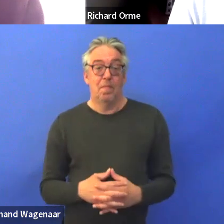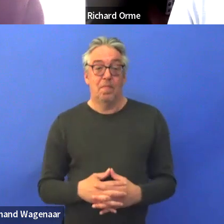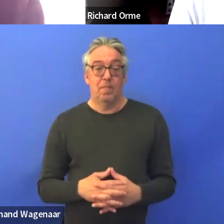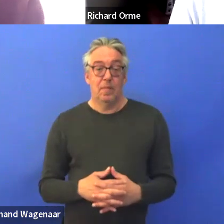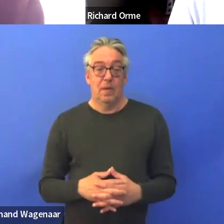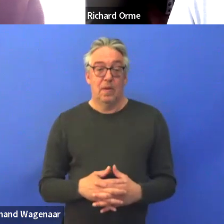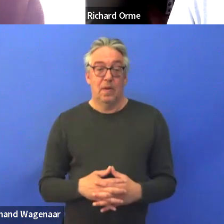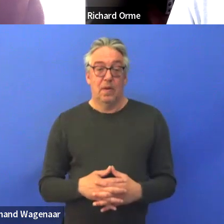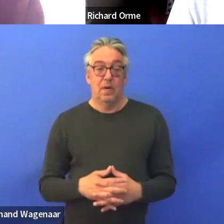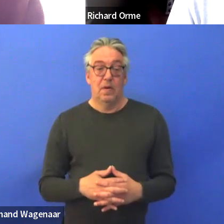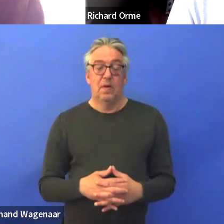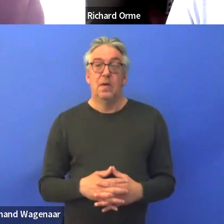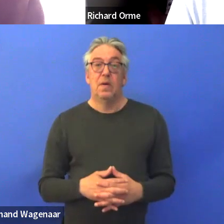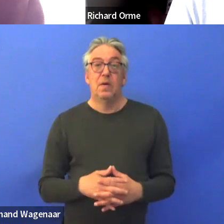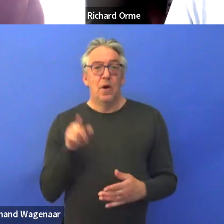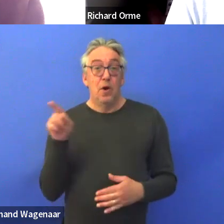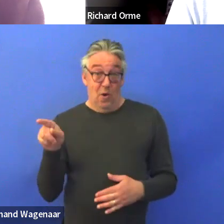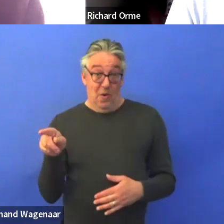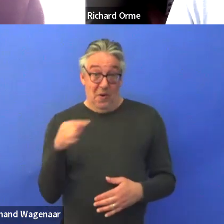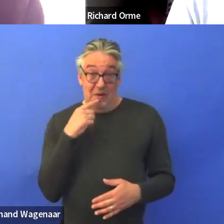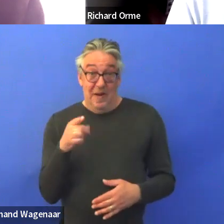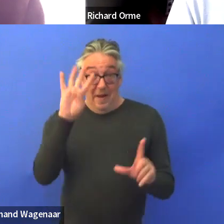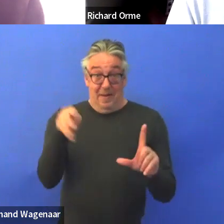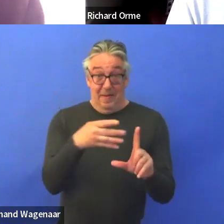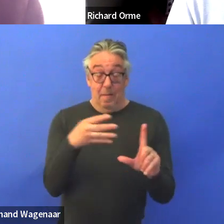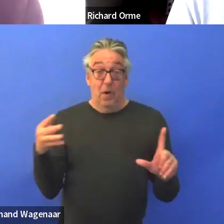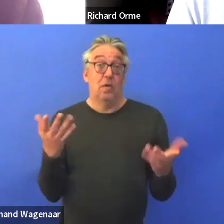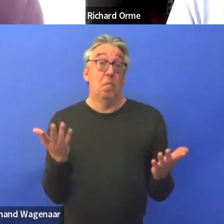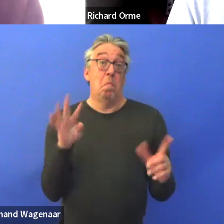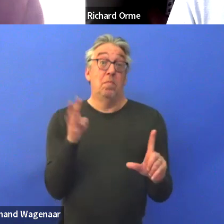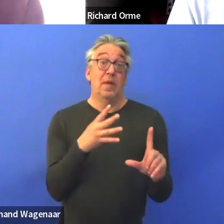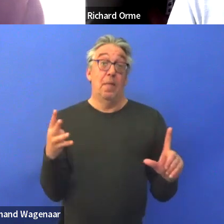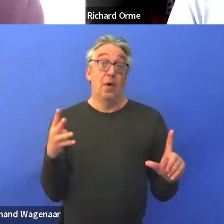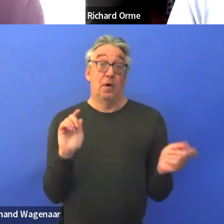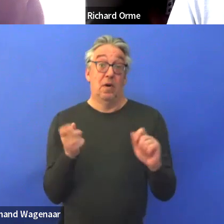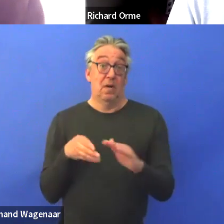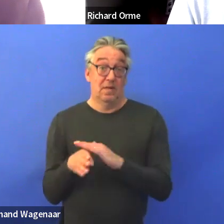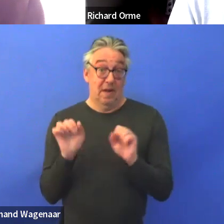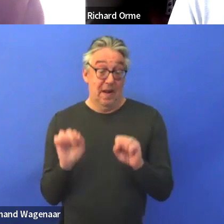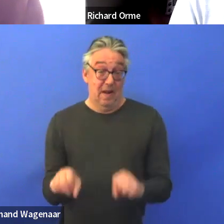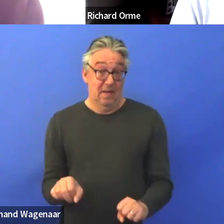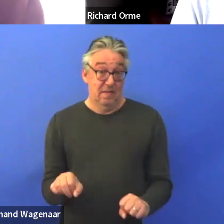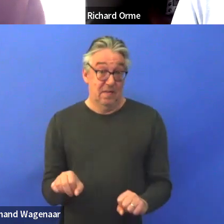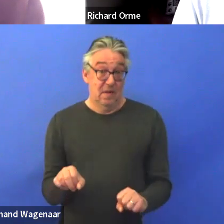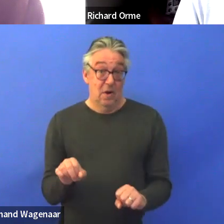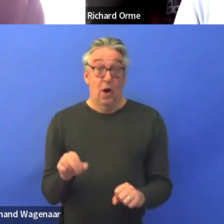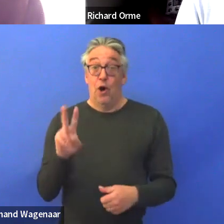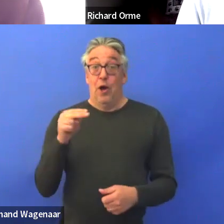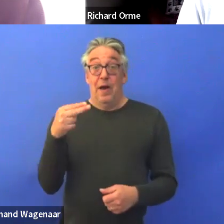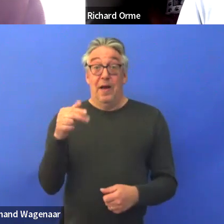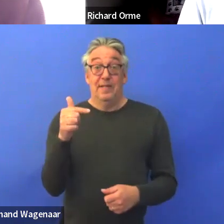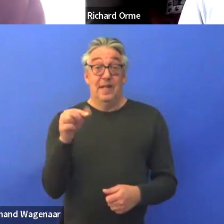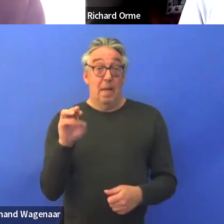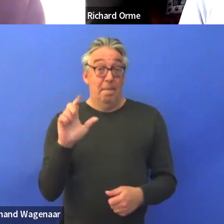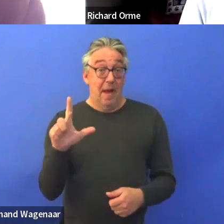In the question, you specifically mentioned tables. Well, tables can be made accessible on the web in HTML, and there are